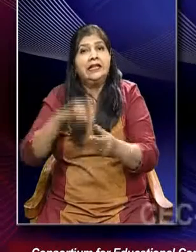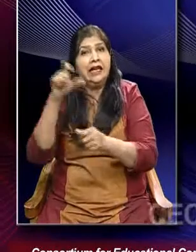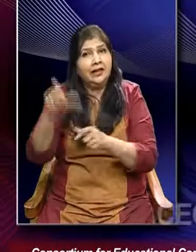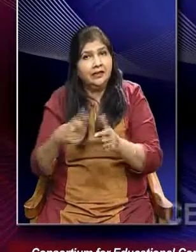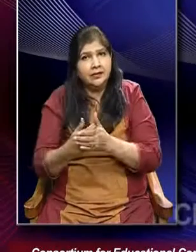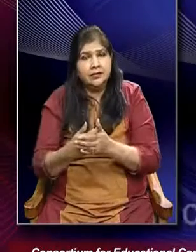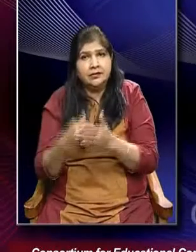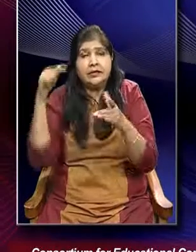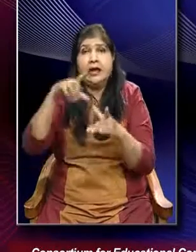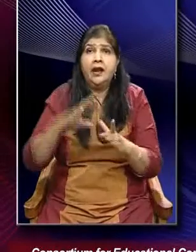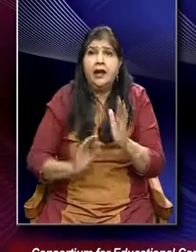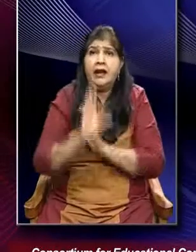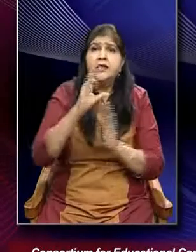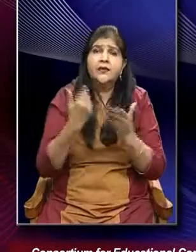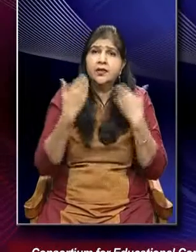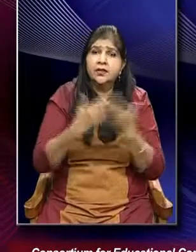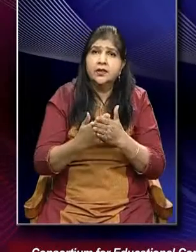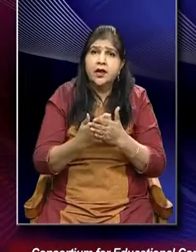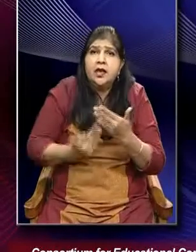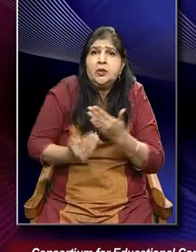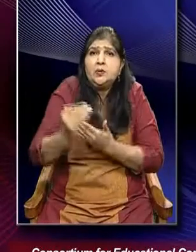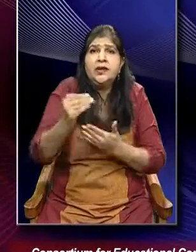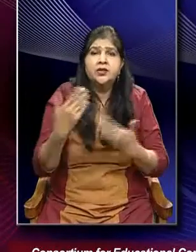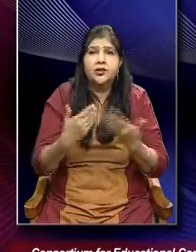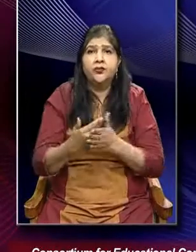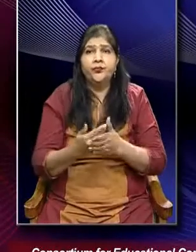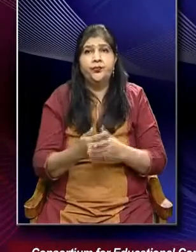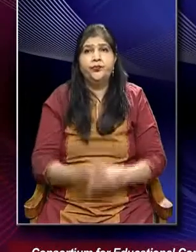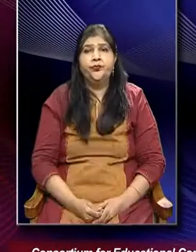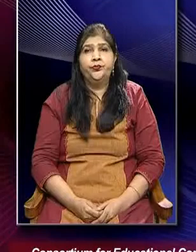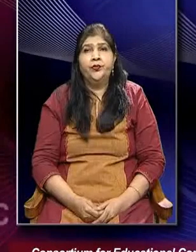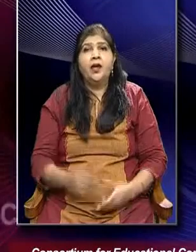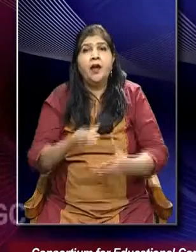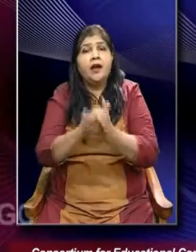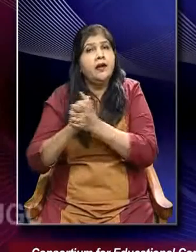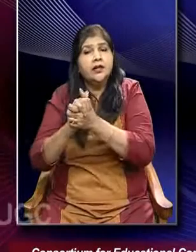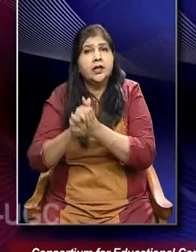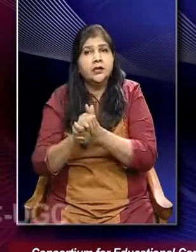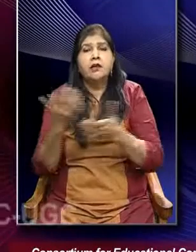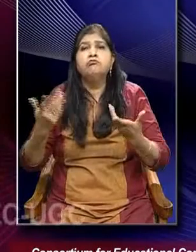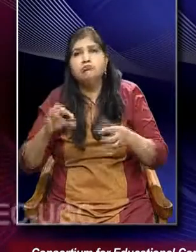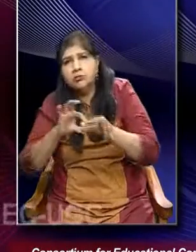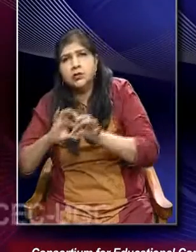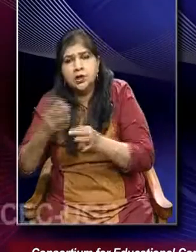is intensification and expansion of relationship.